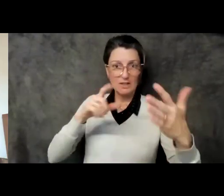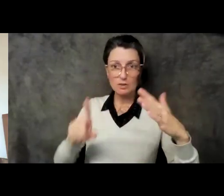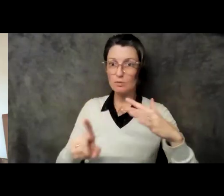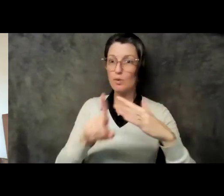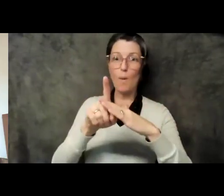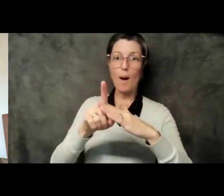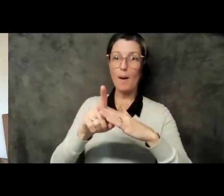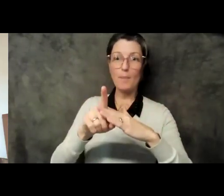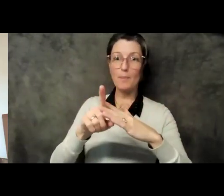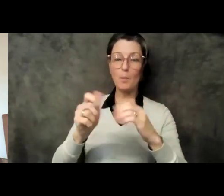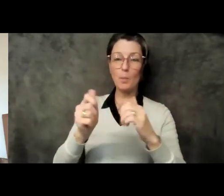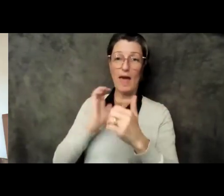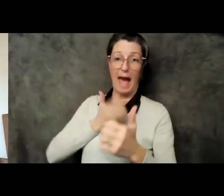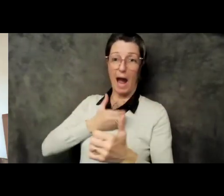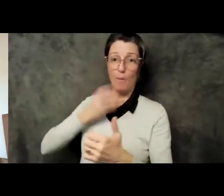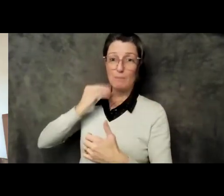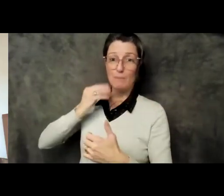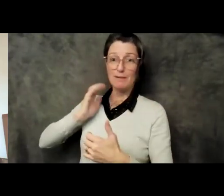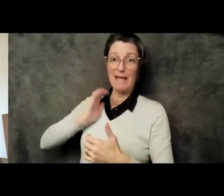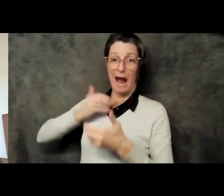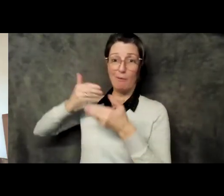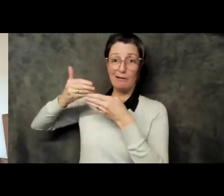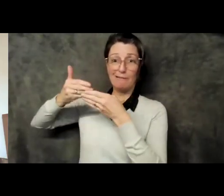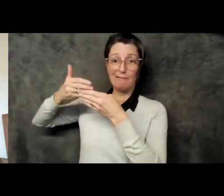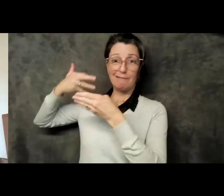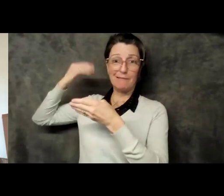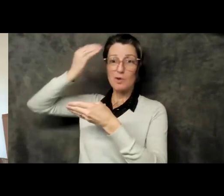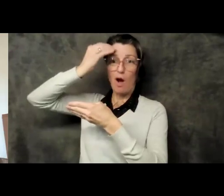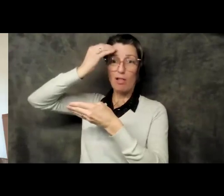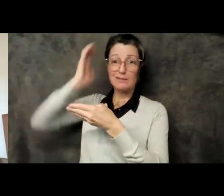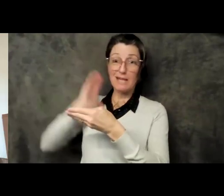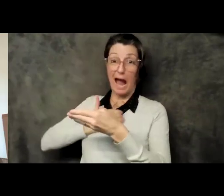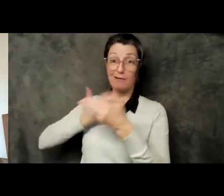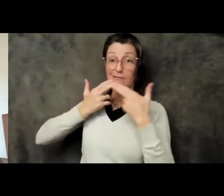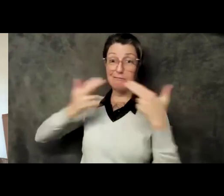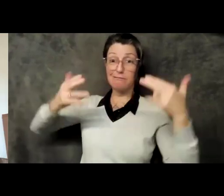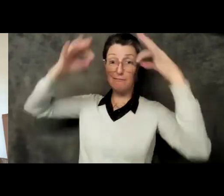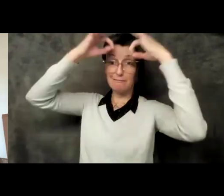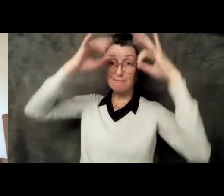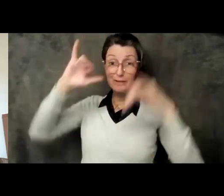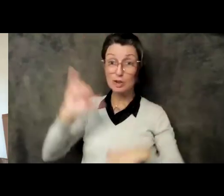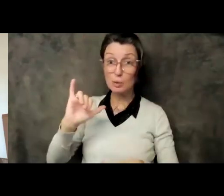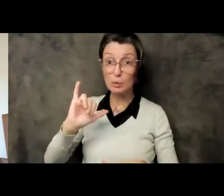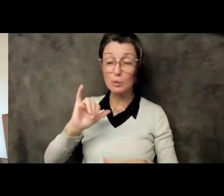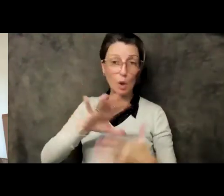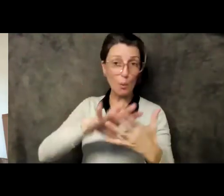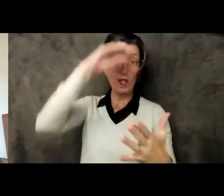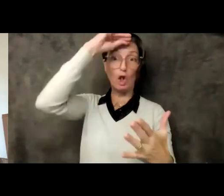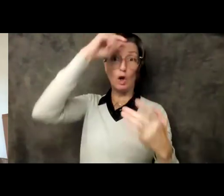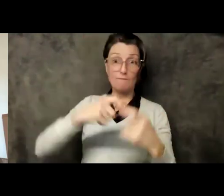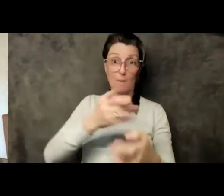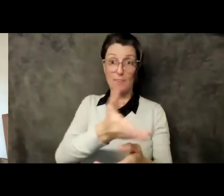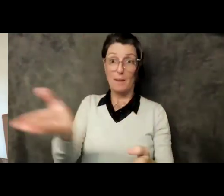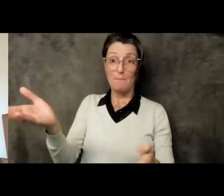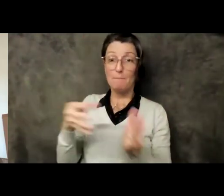combination of knowledge and lived experience and ignorance, right? So there's a lot of learning that also happens.